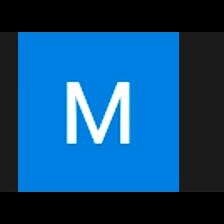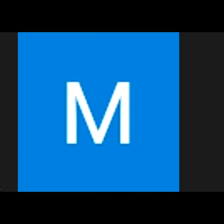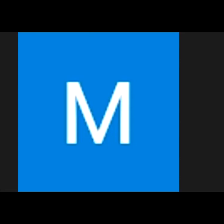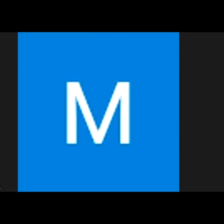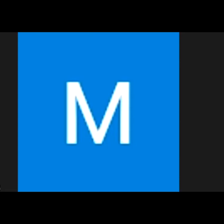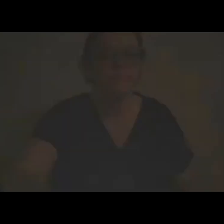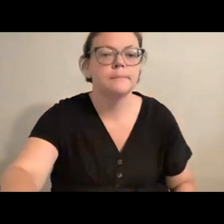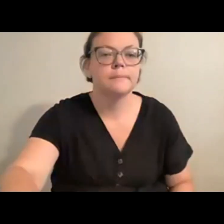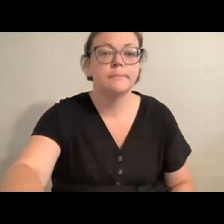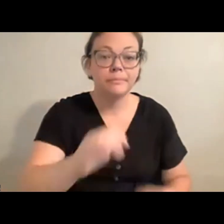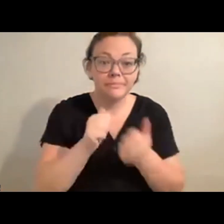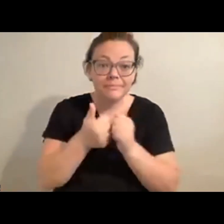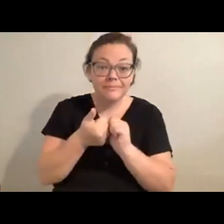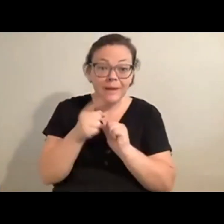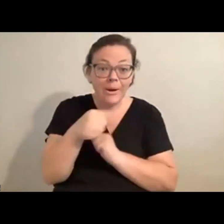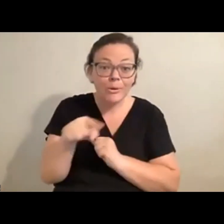How are we doing?